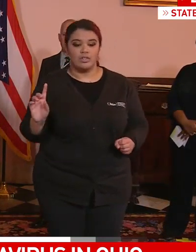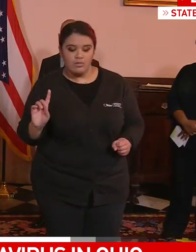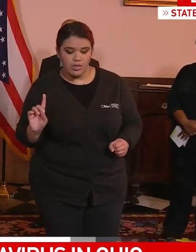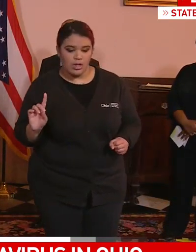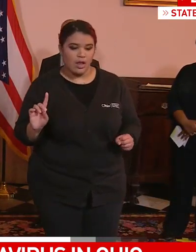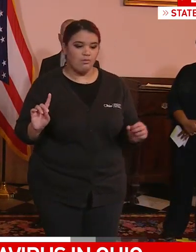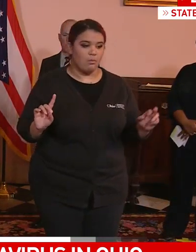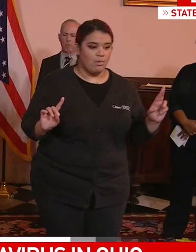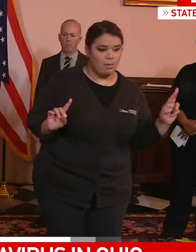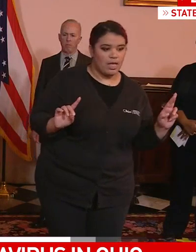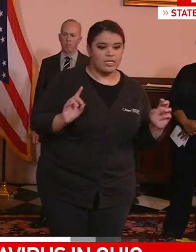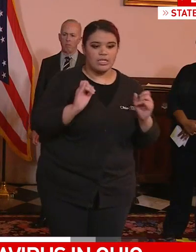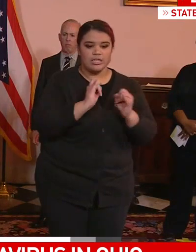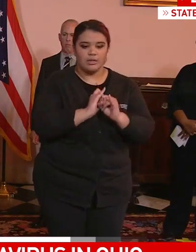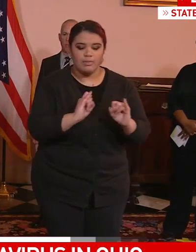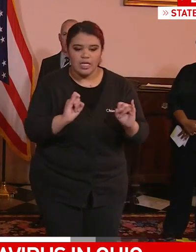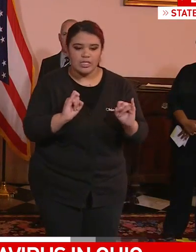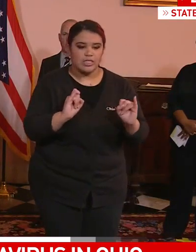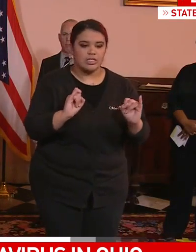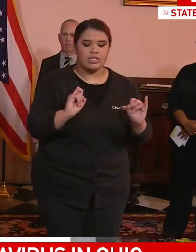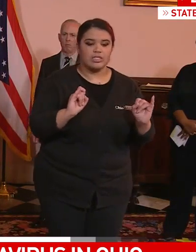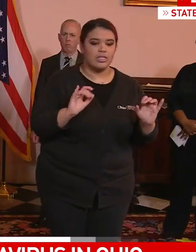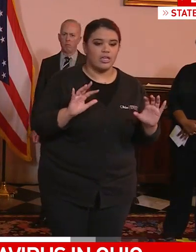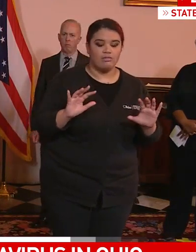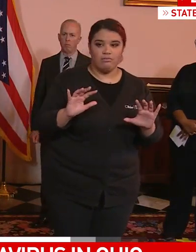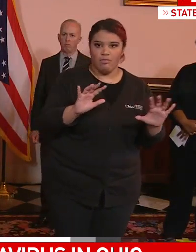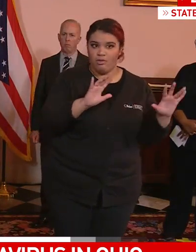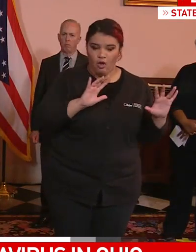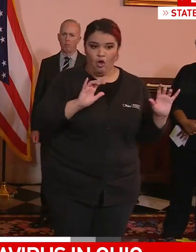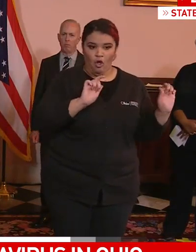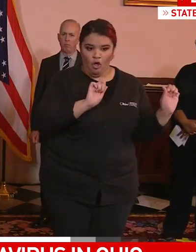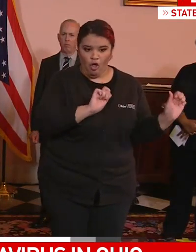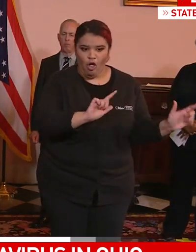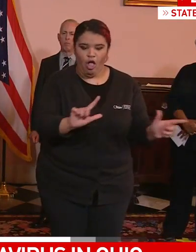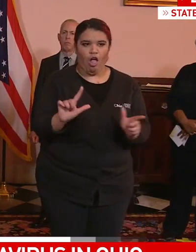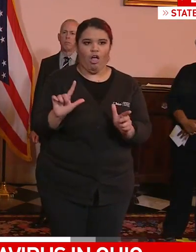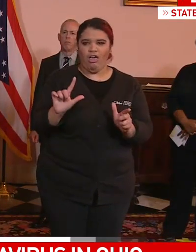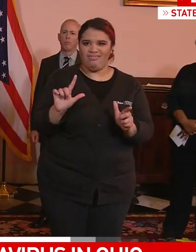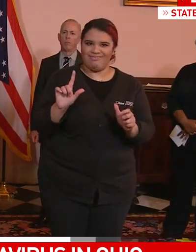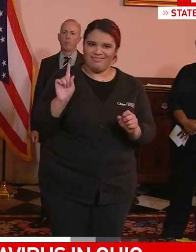voting on issues, and Republicans voting in Republican primary, all need plenty of time.